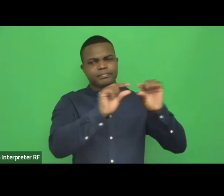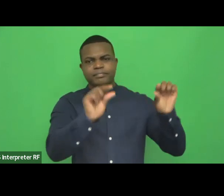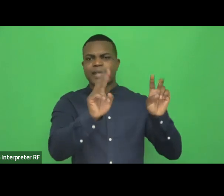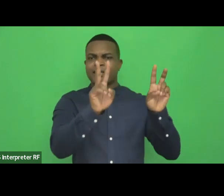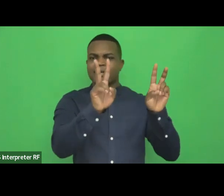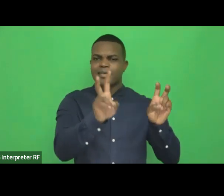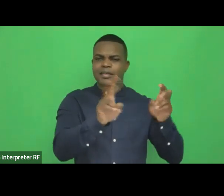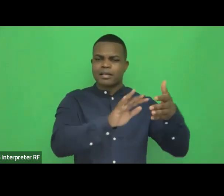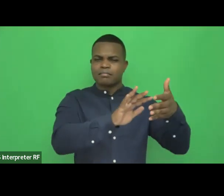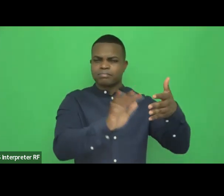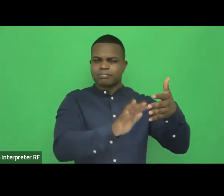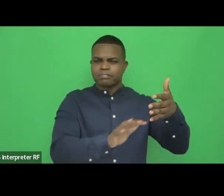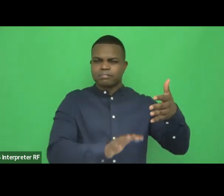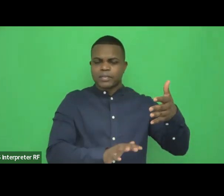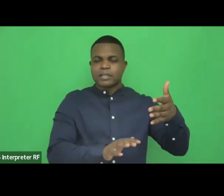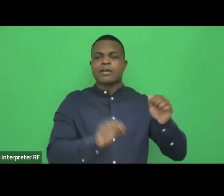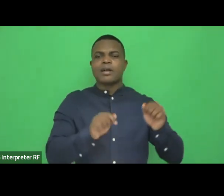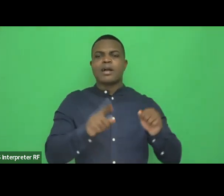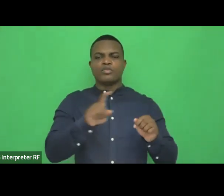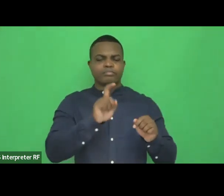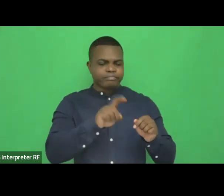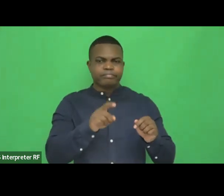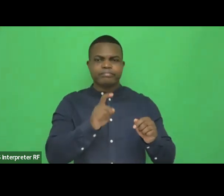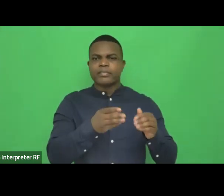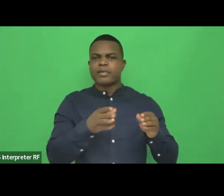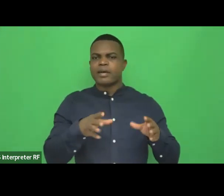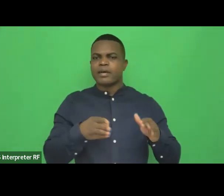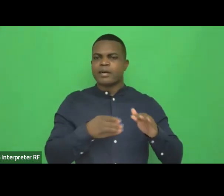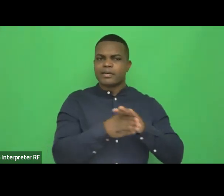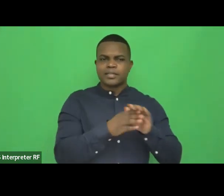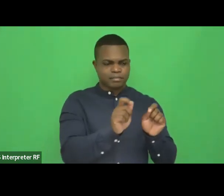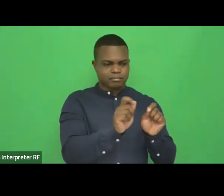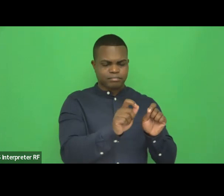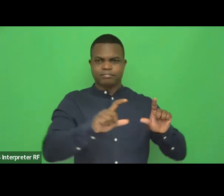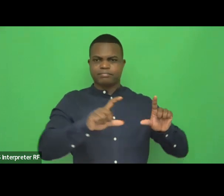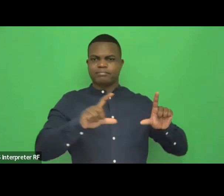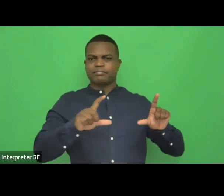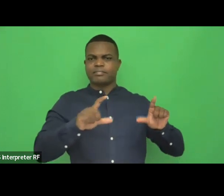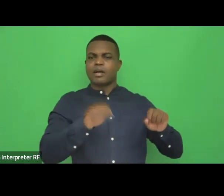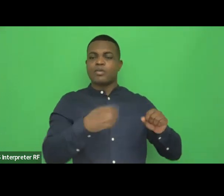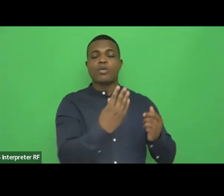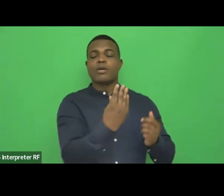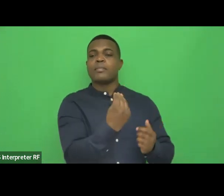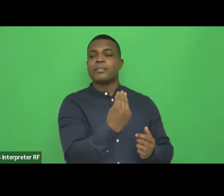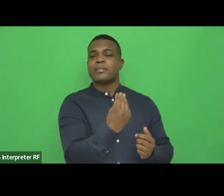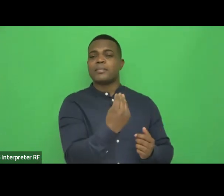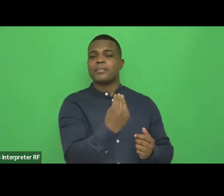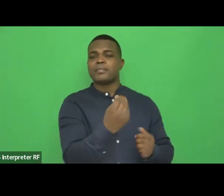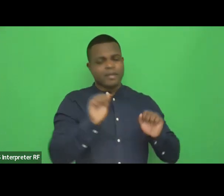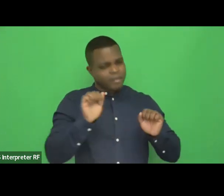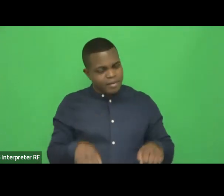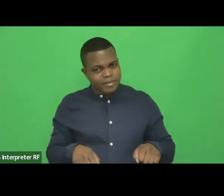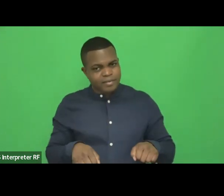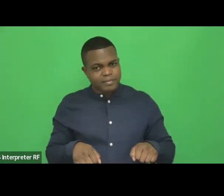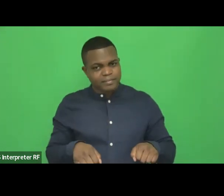and that's really helpful. In this example, the assistive technology is able to use the properly produced ebook to generate